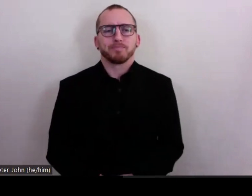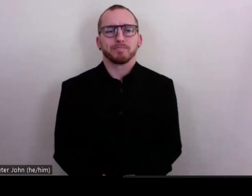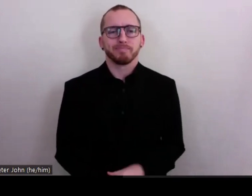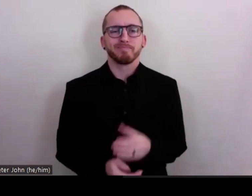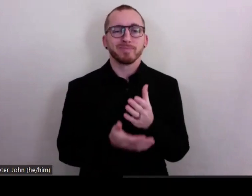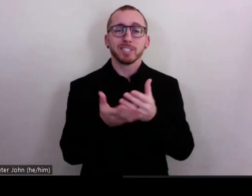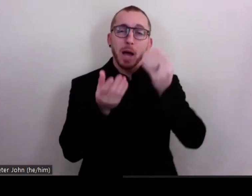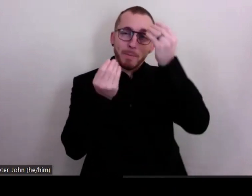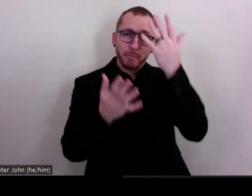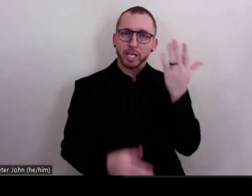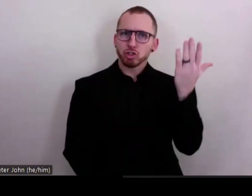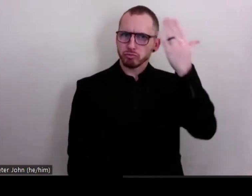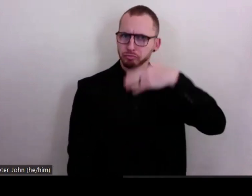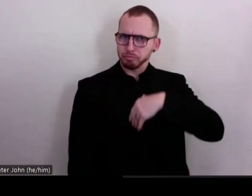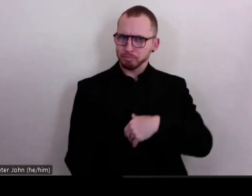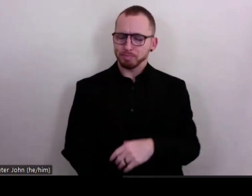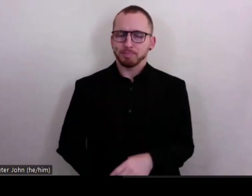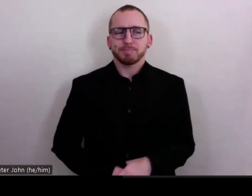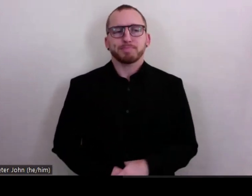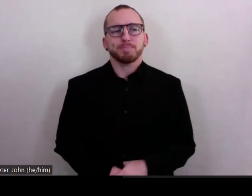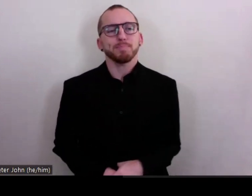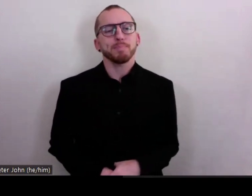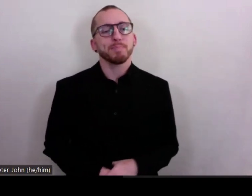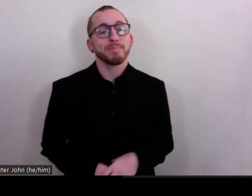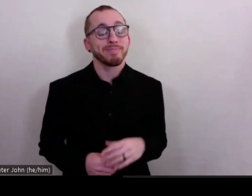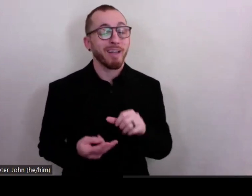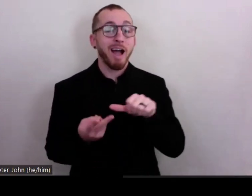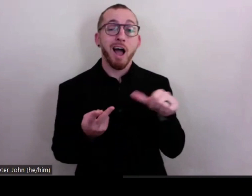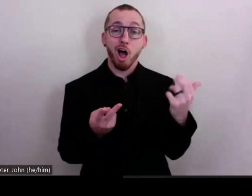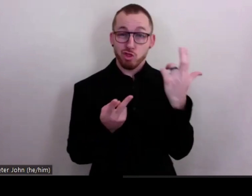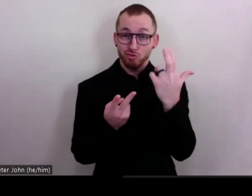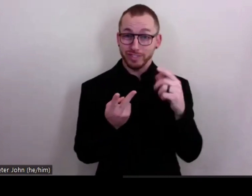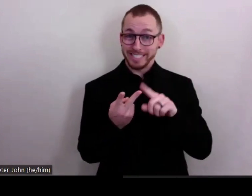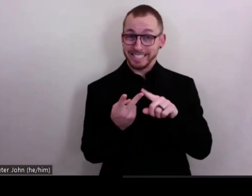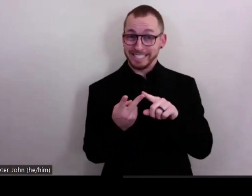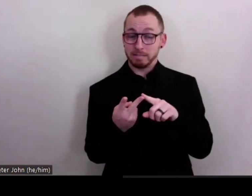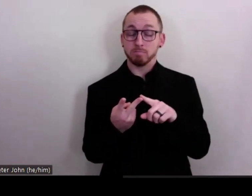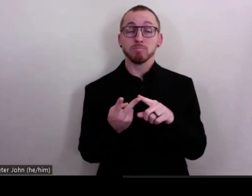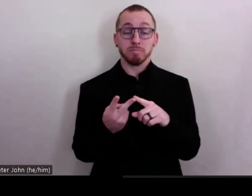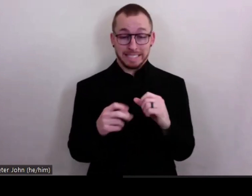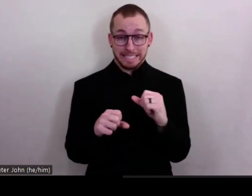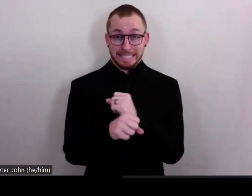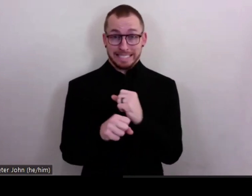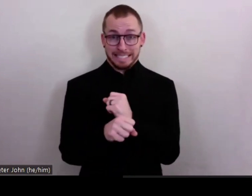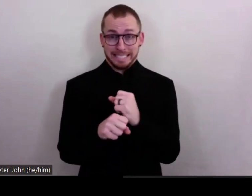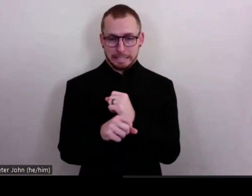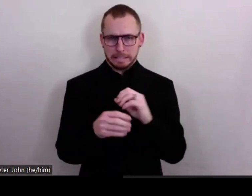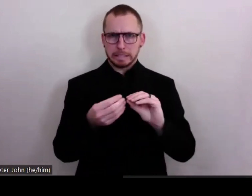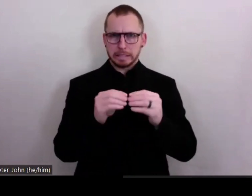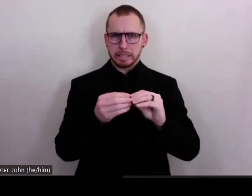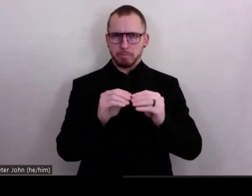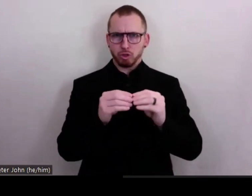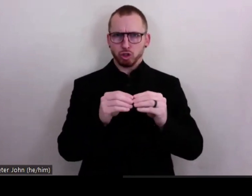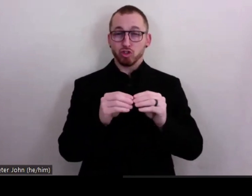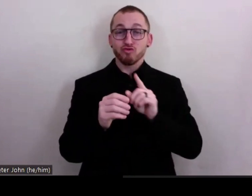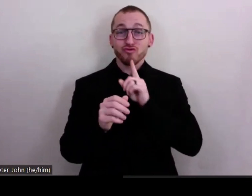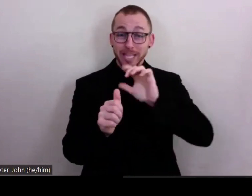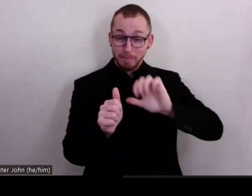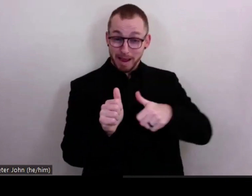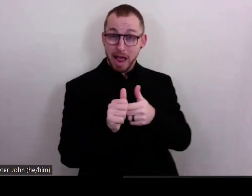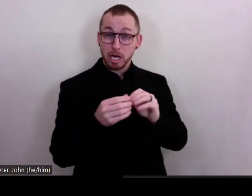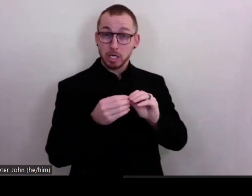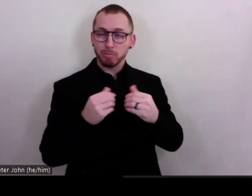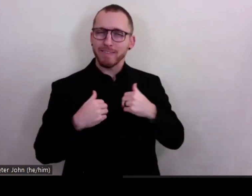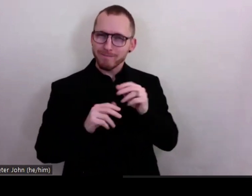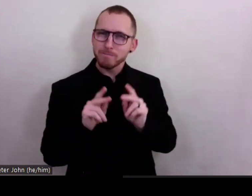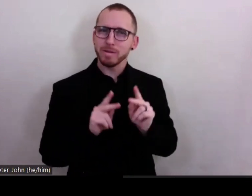very challenging for me to look at statistics because I remember that these are people behind these numbers. And so I want to be mindful